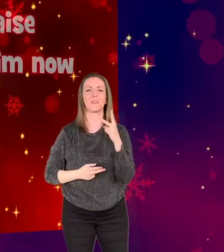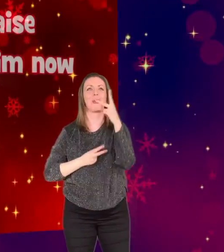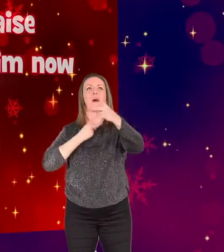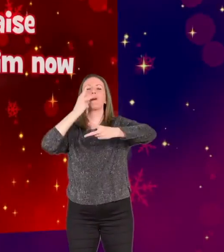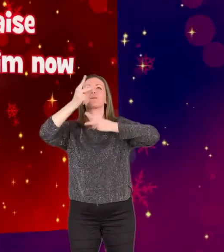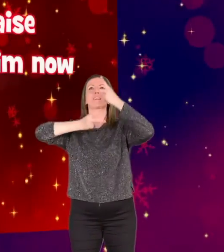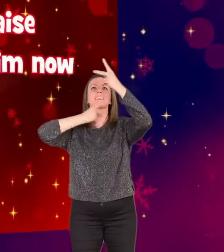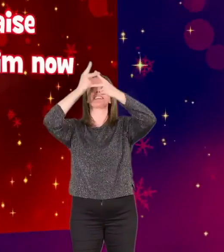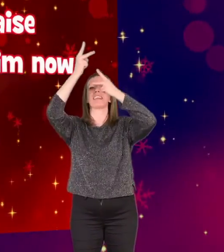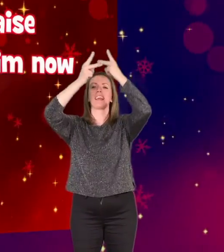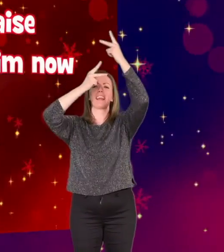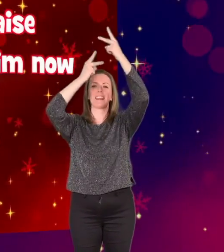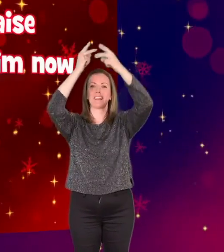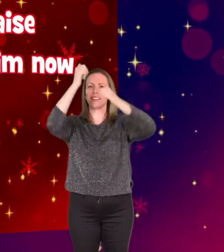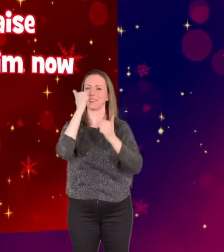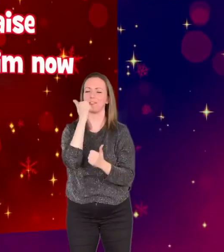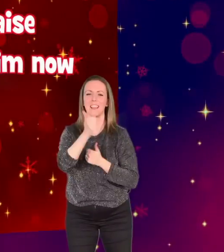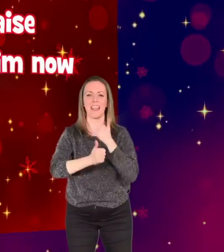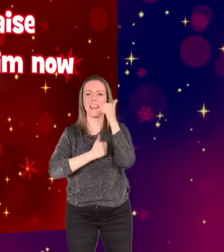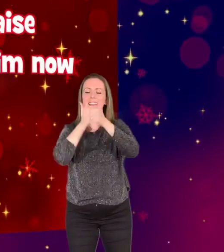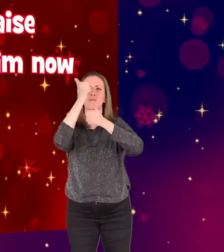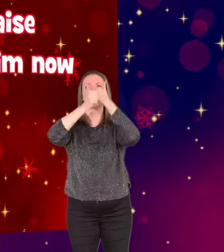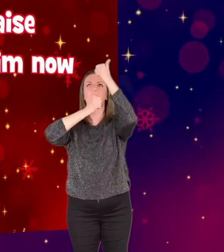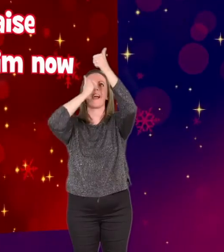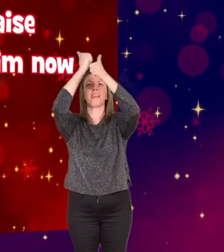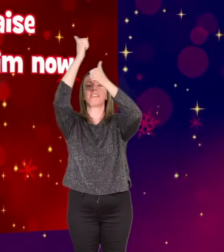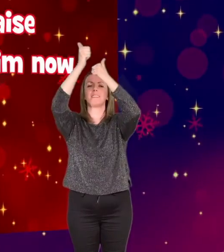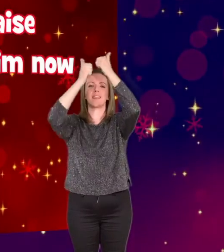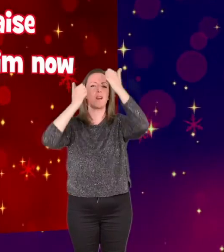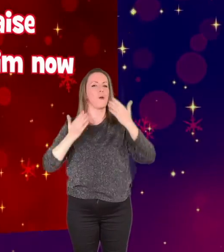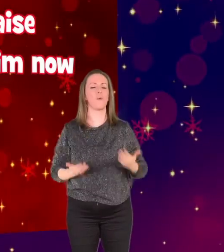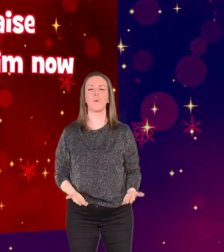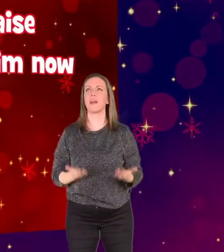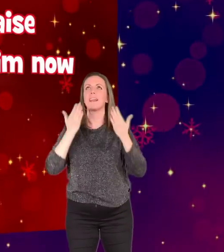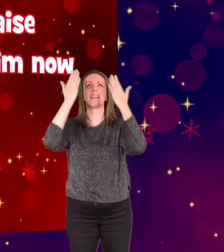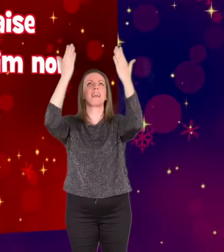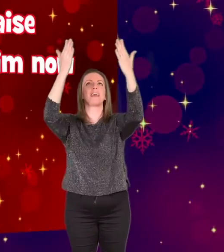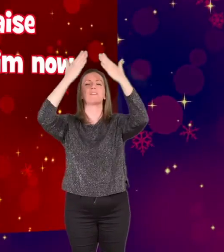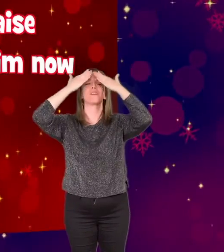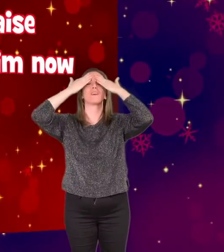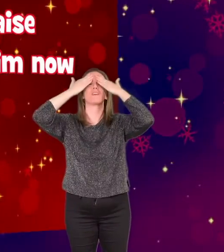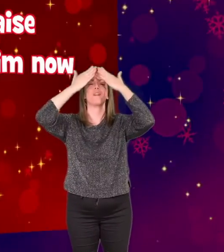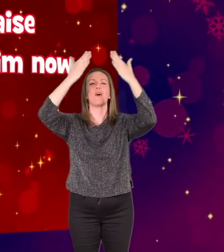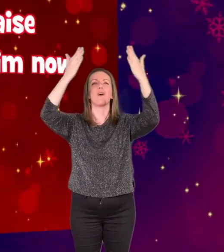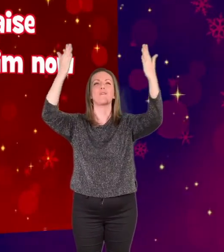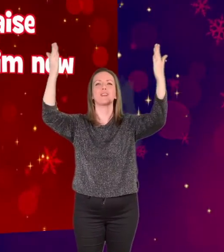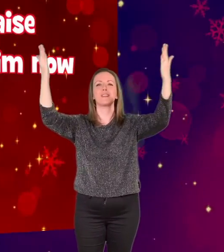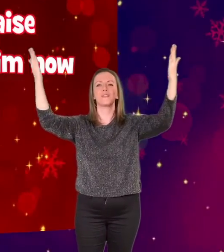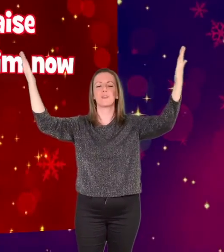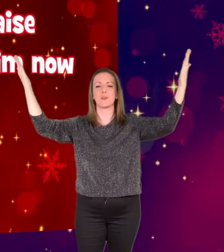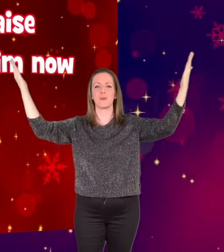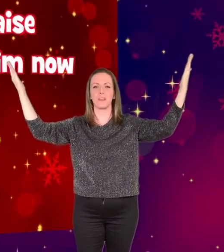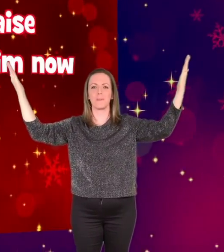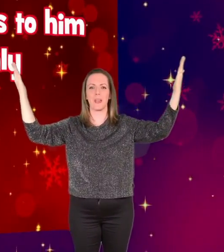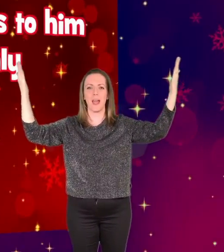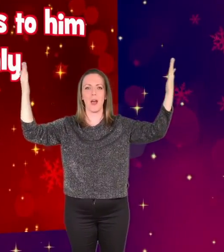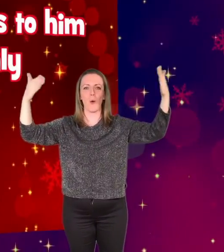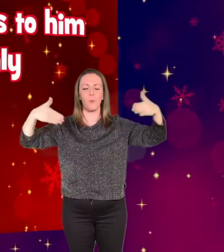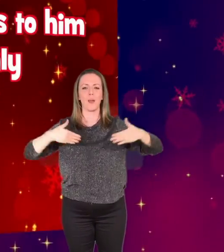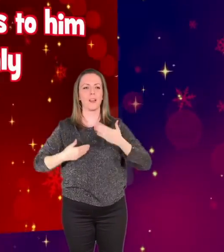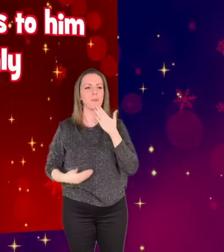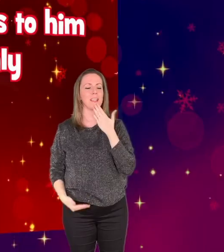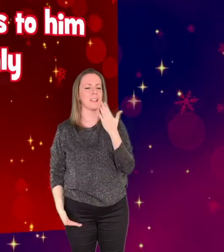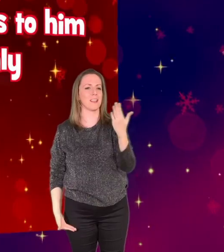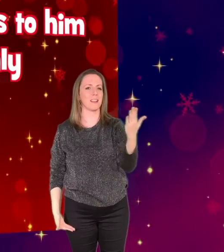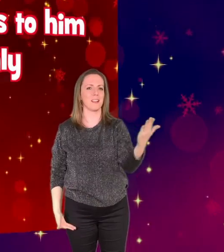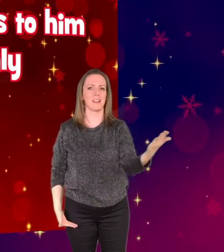we'll sing his praise we'll give glory to him now